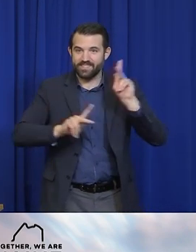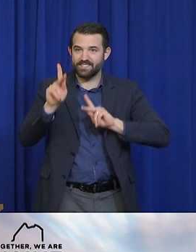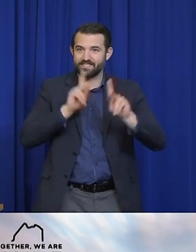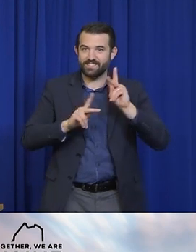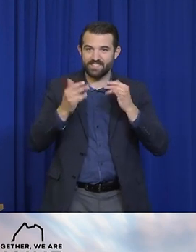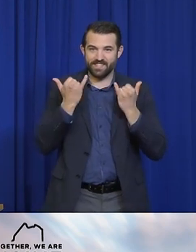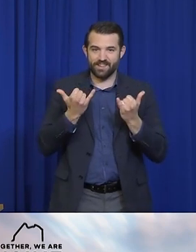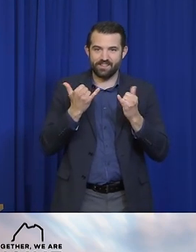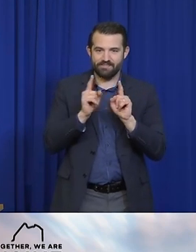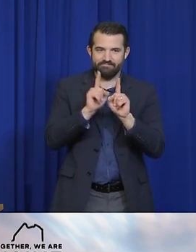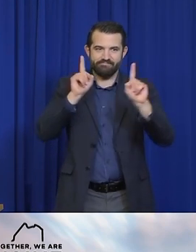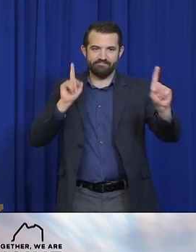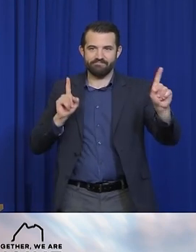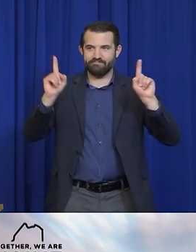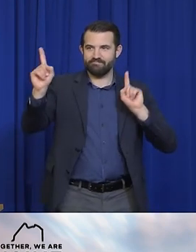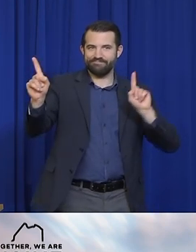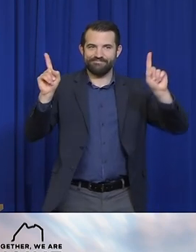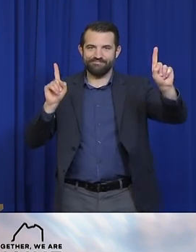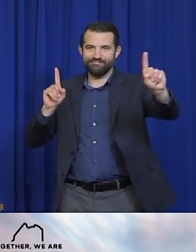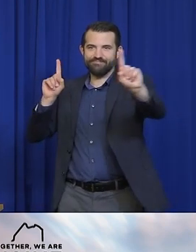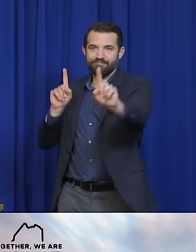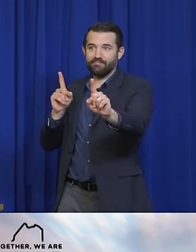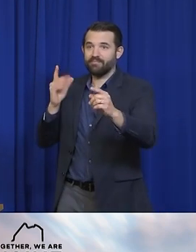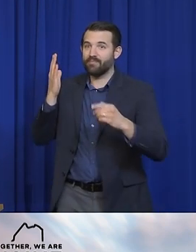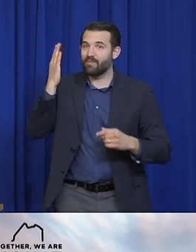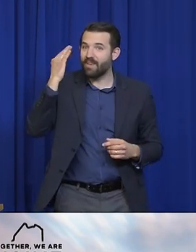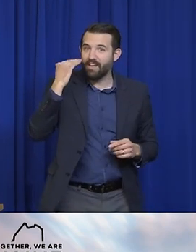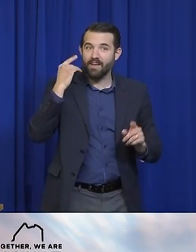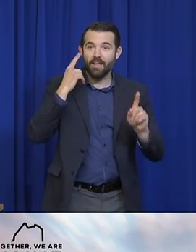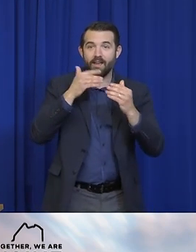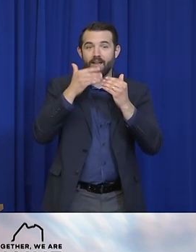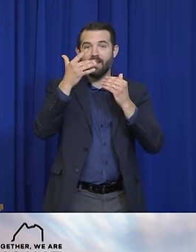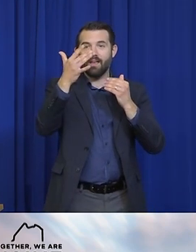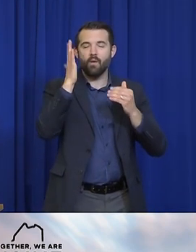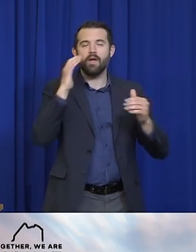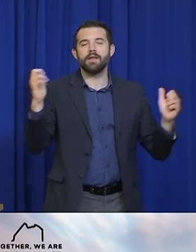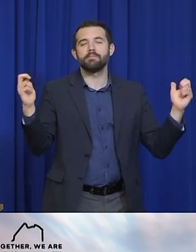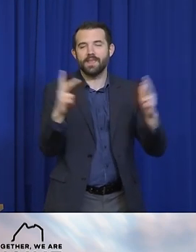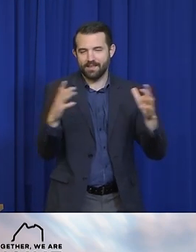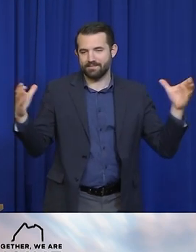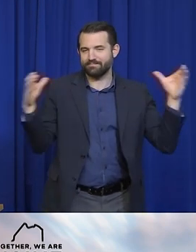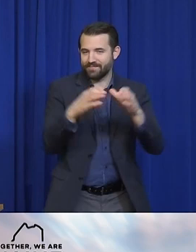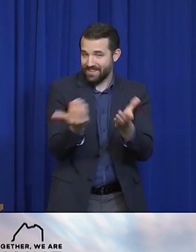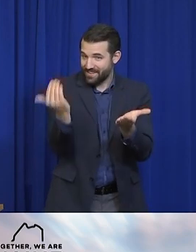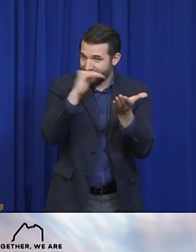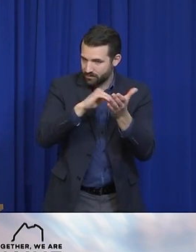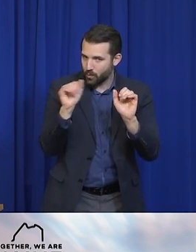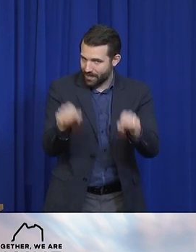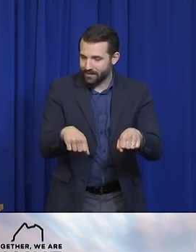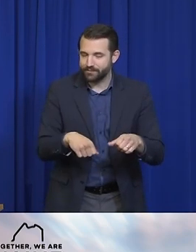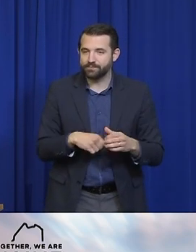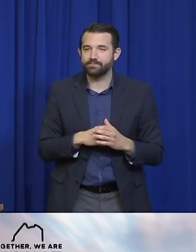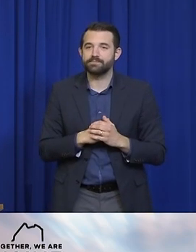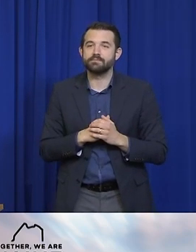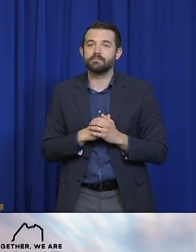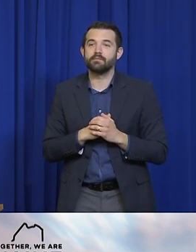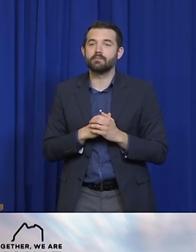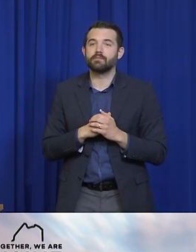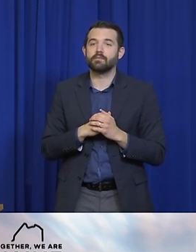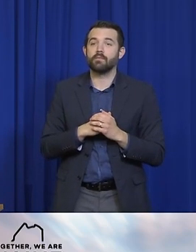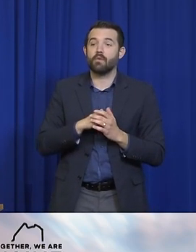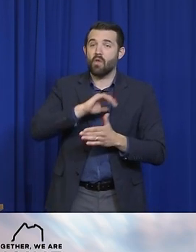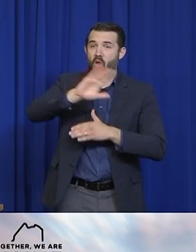so that someday we can all be together again at many of those places that mean so much to all of us